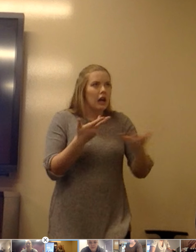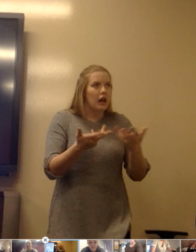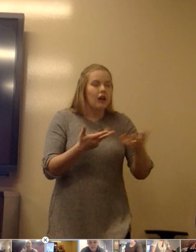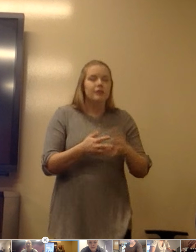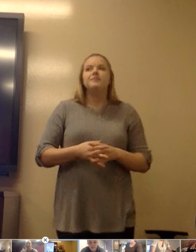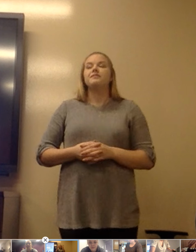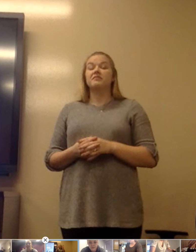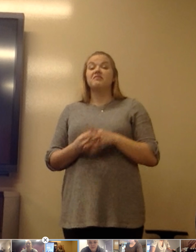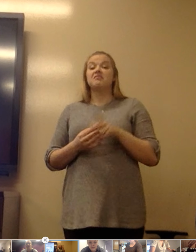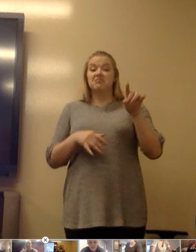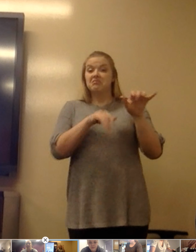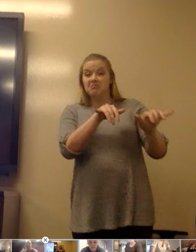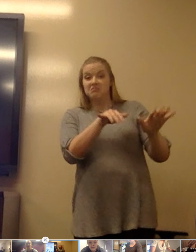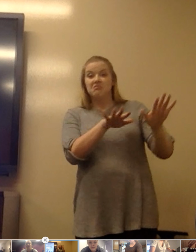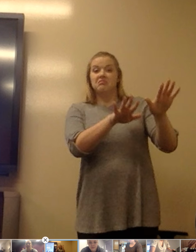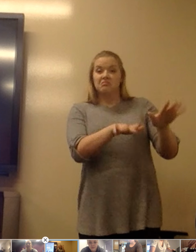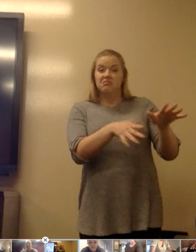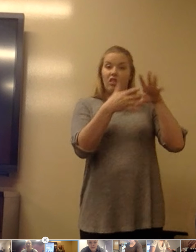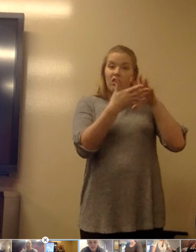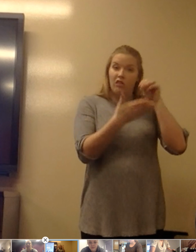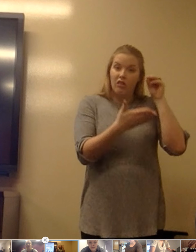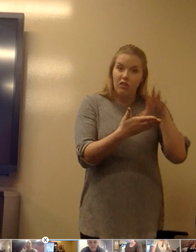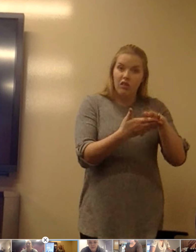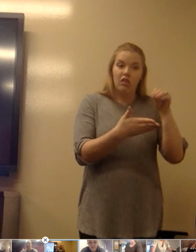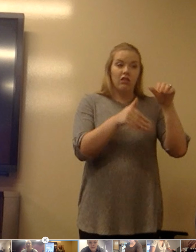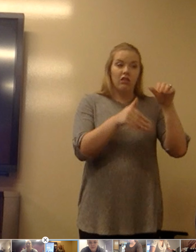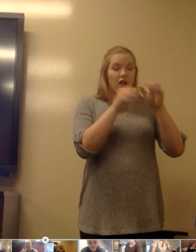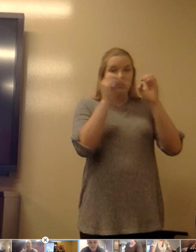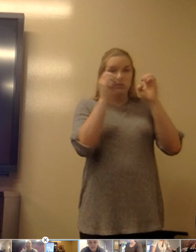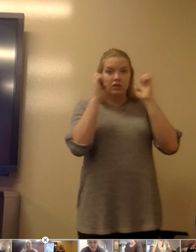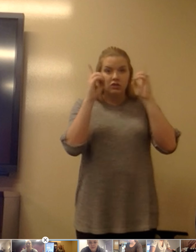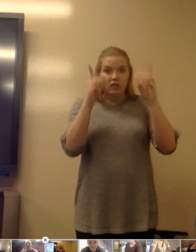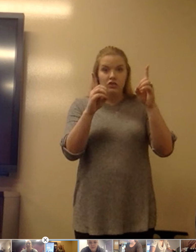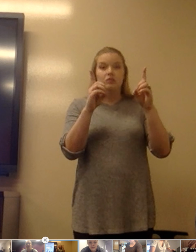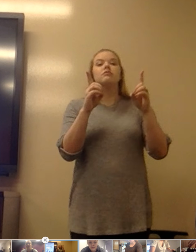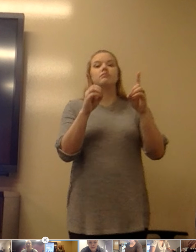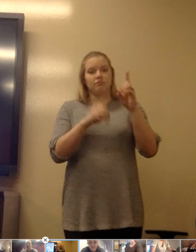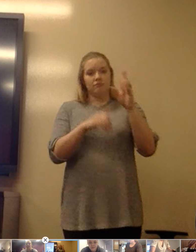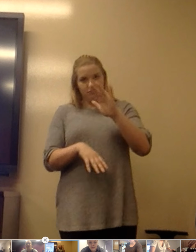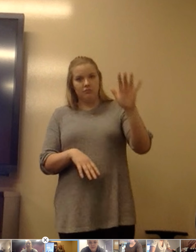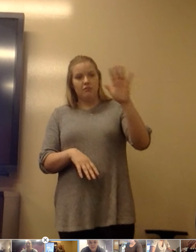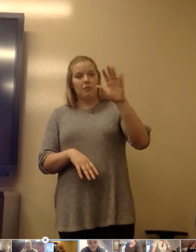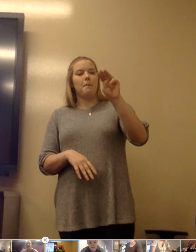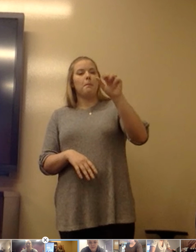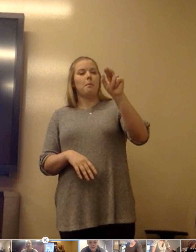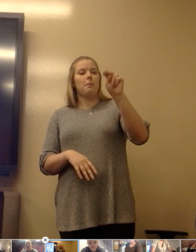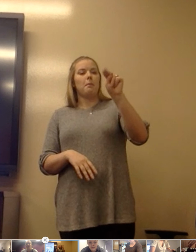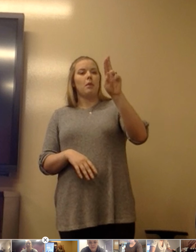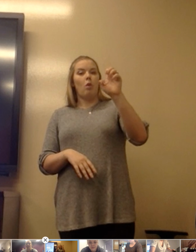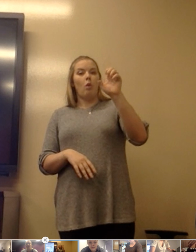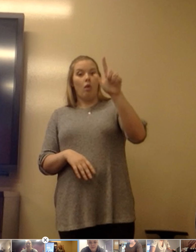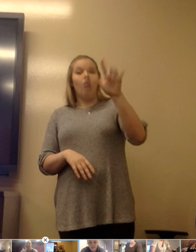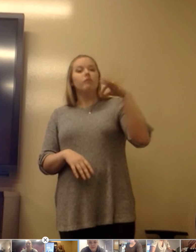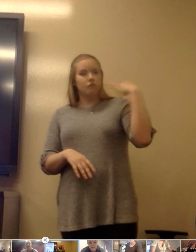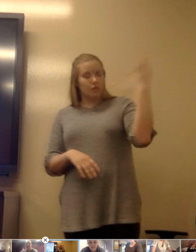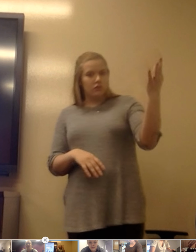asked for more help in going back to America to learn this. So he started to learn more about this so that he could